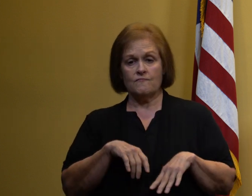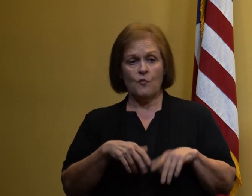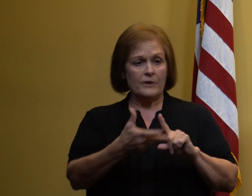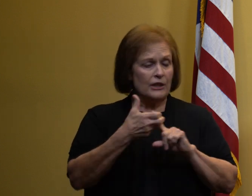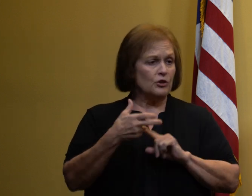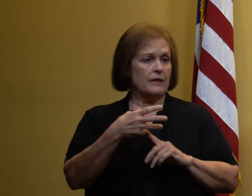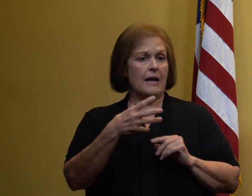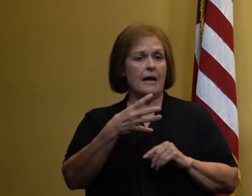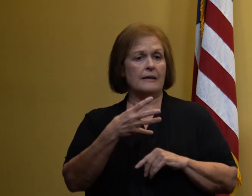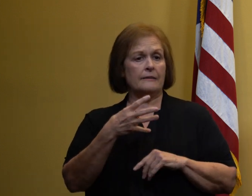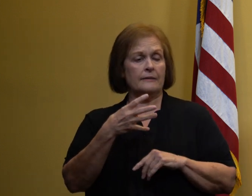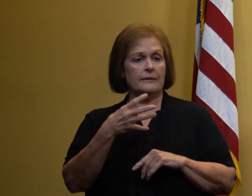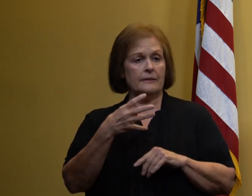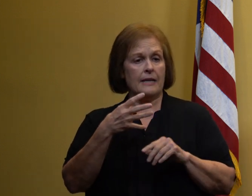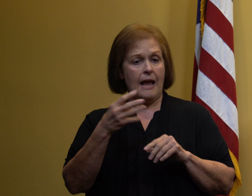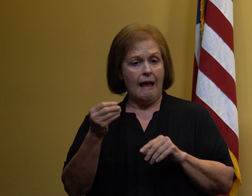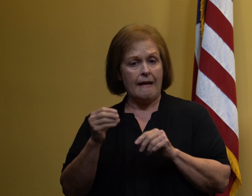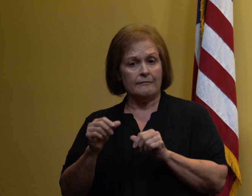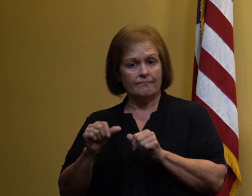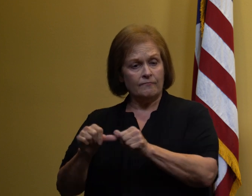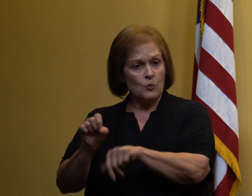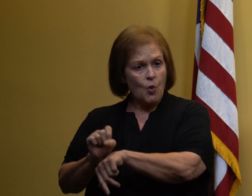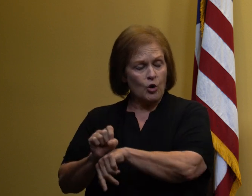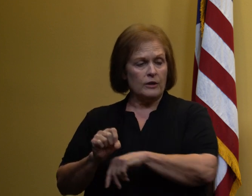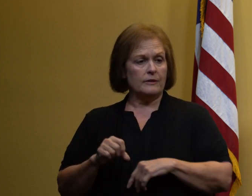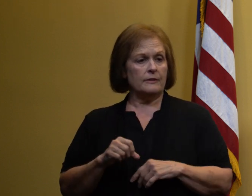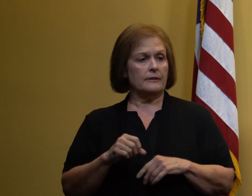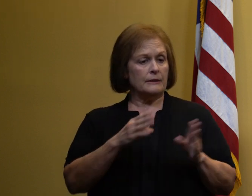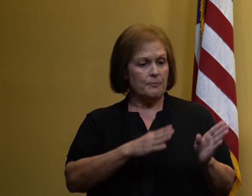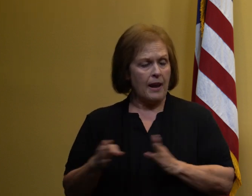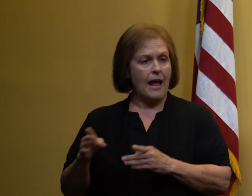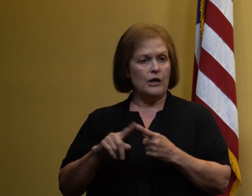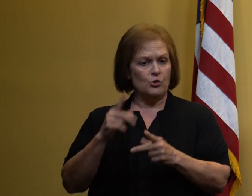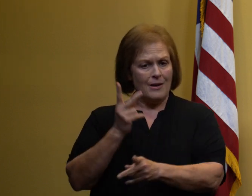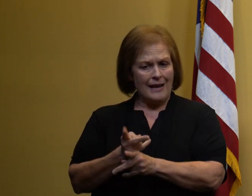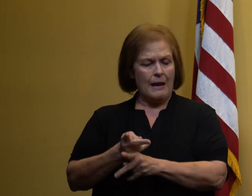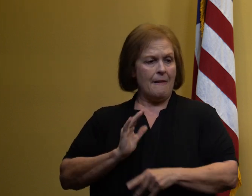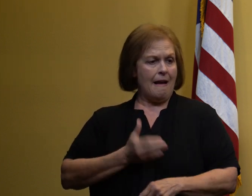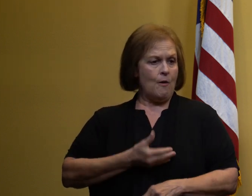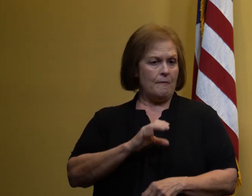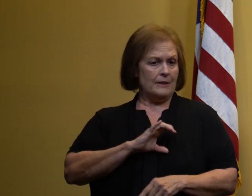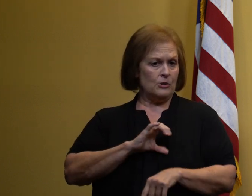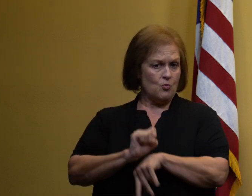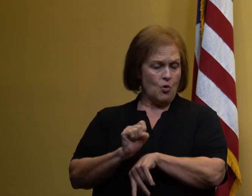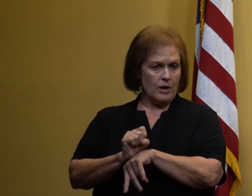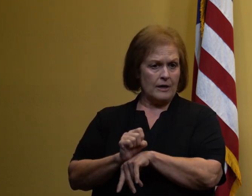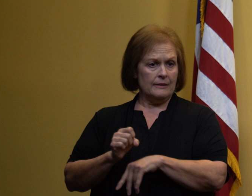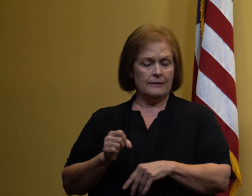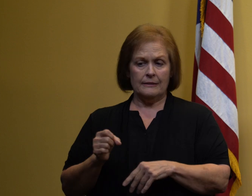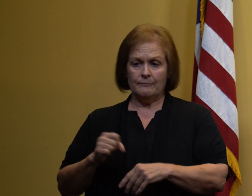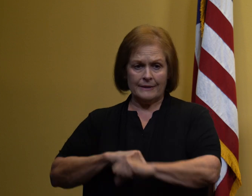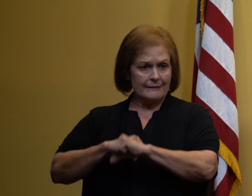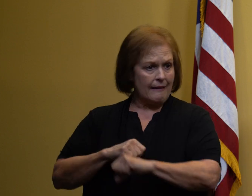as well as recruitment strategy to keep our officers, to protect our officers while they're serving